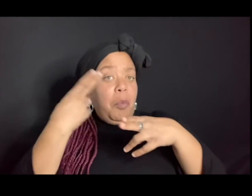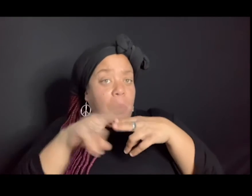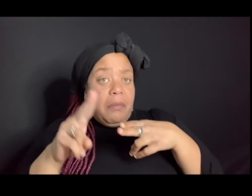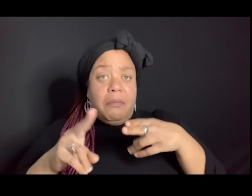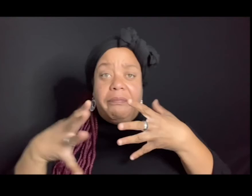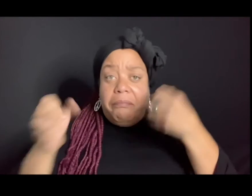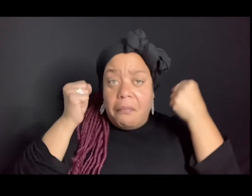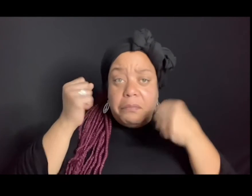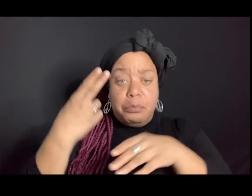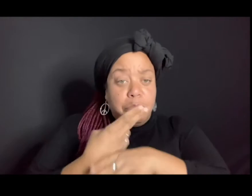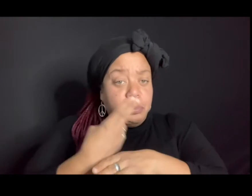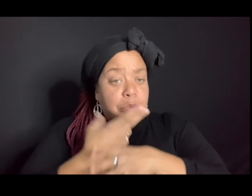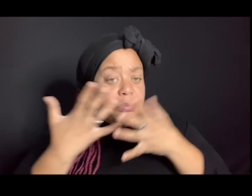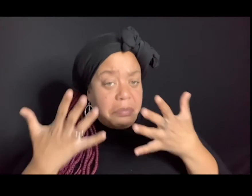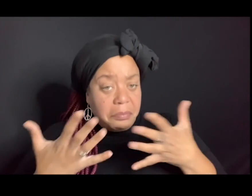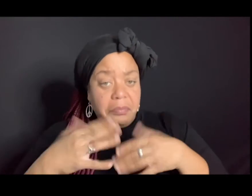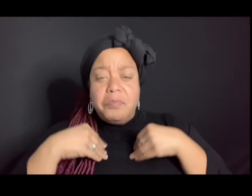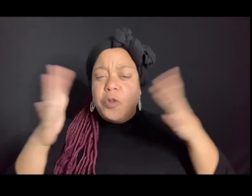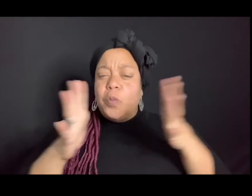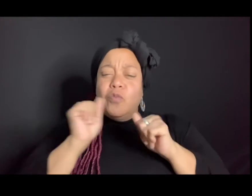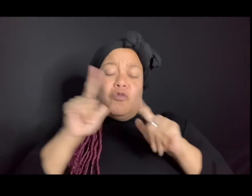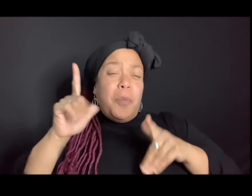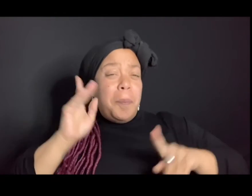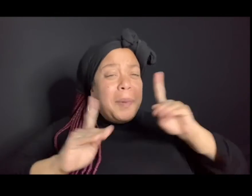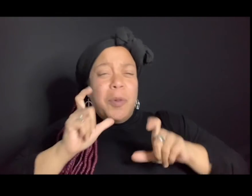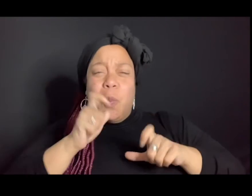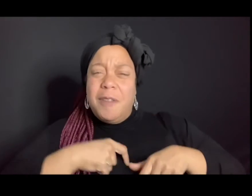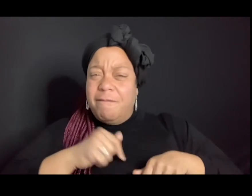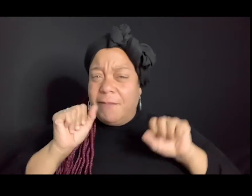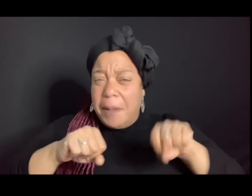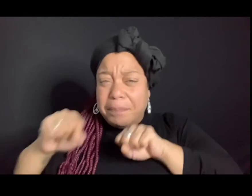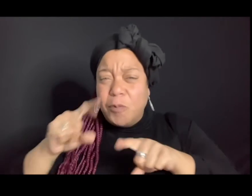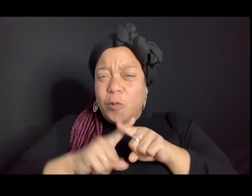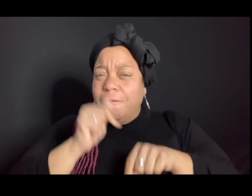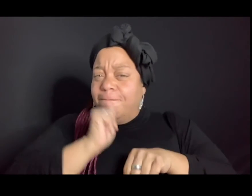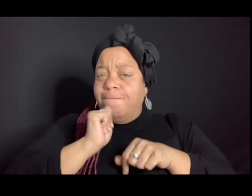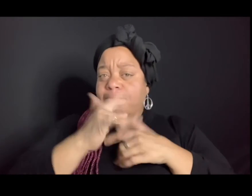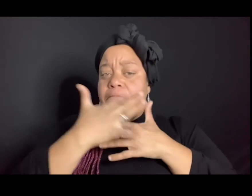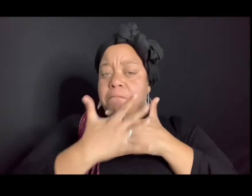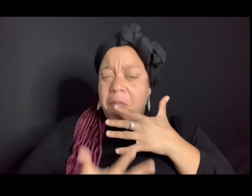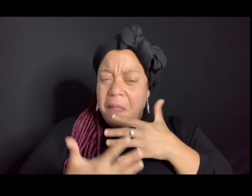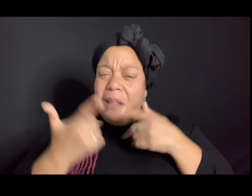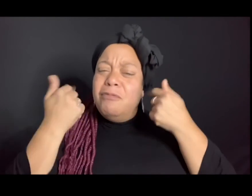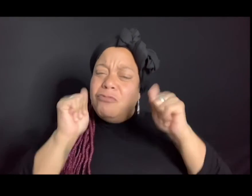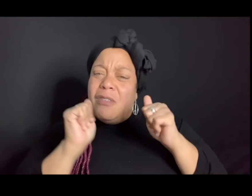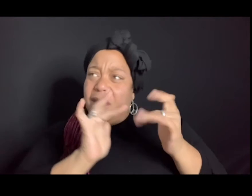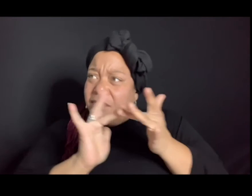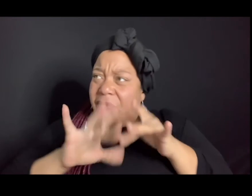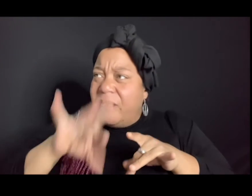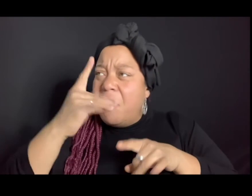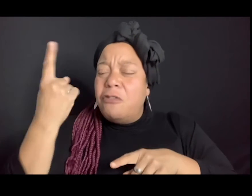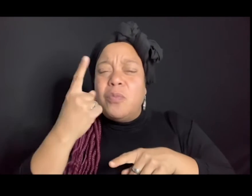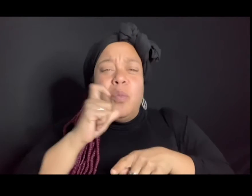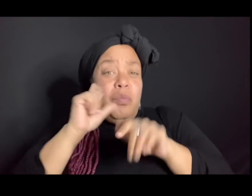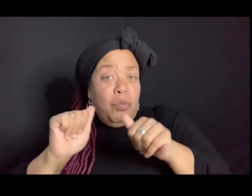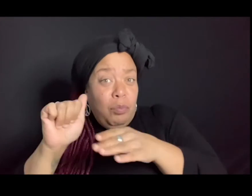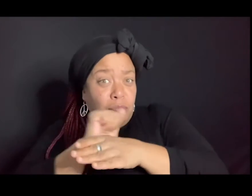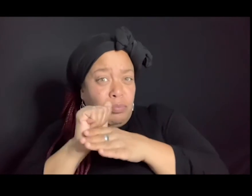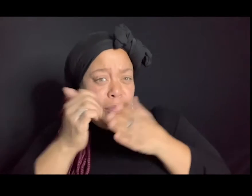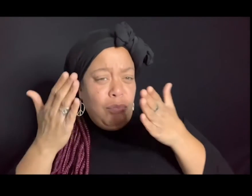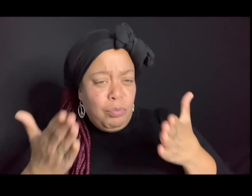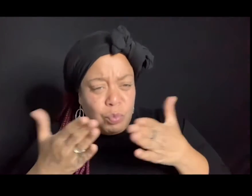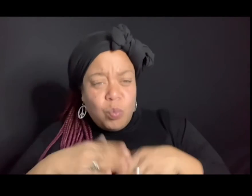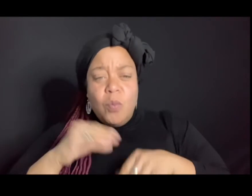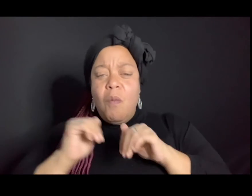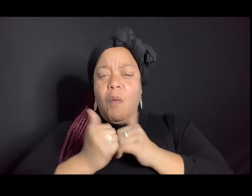And I encourage all my people who have the capacity to be around blood to try to find someone to train you on how to use